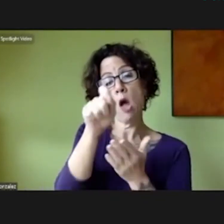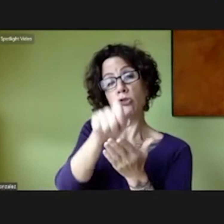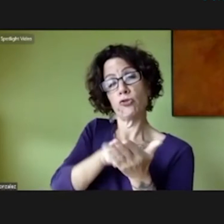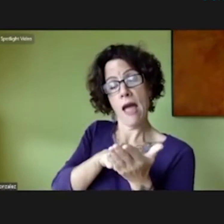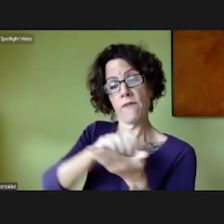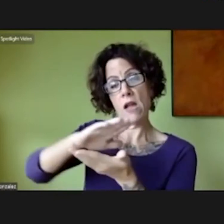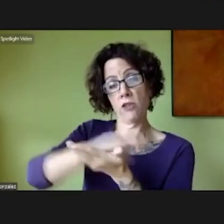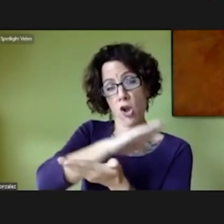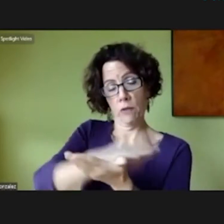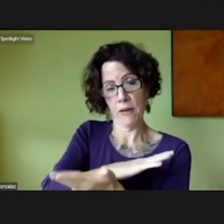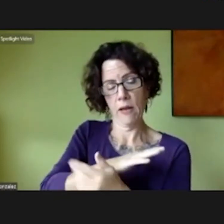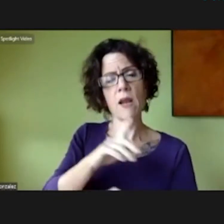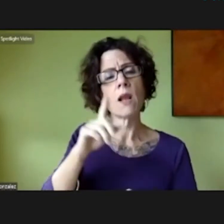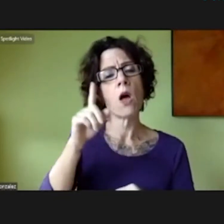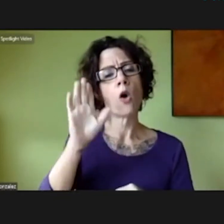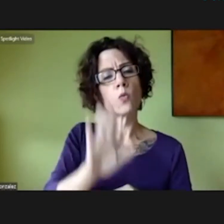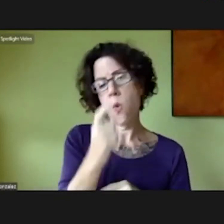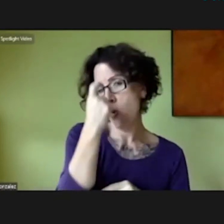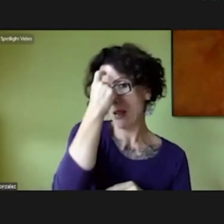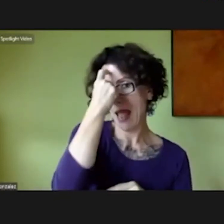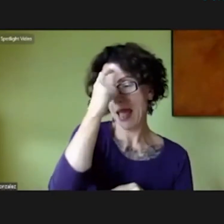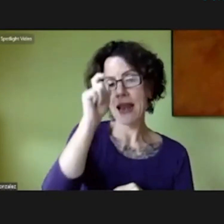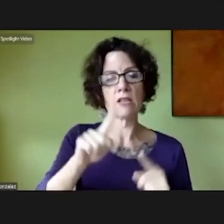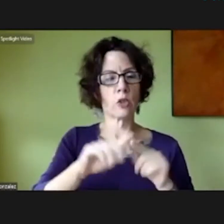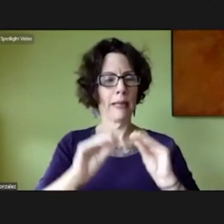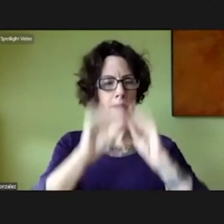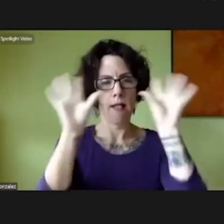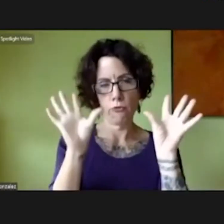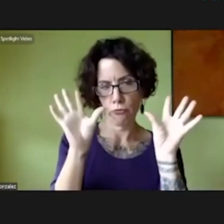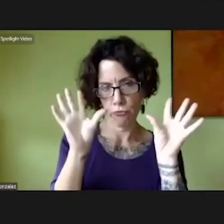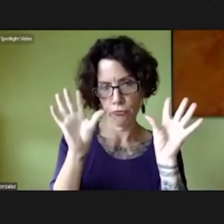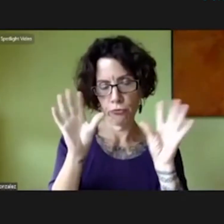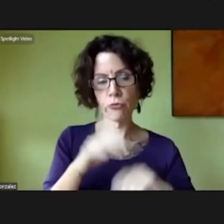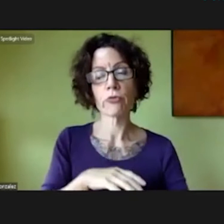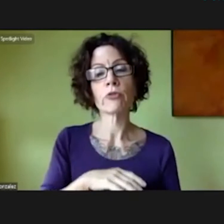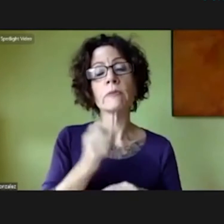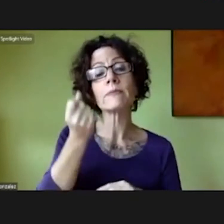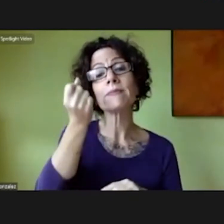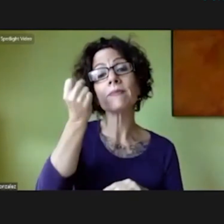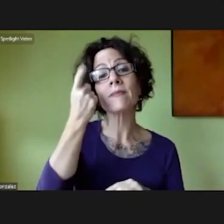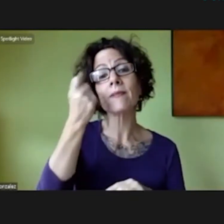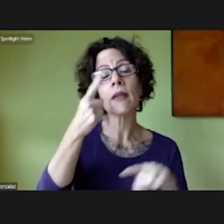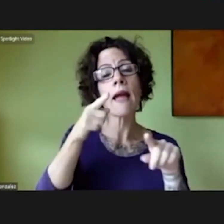When you're writing up your document, your mental capacity has to be clear.